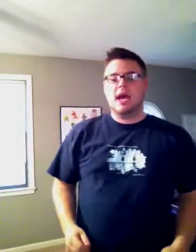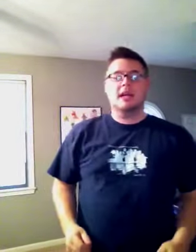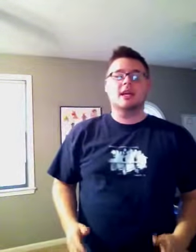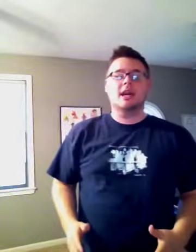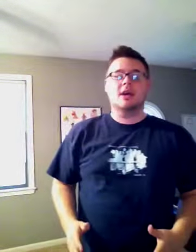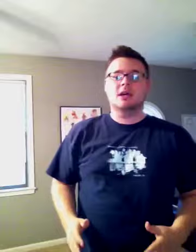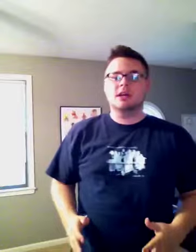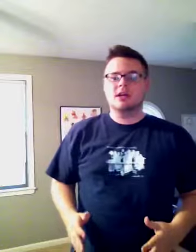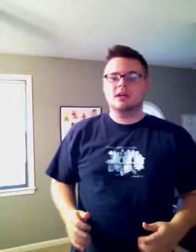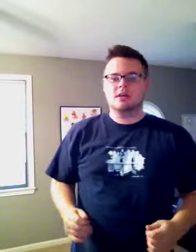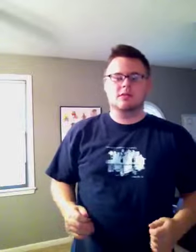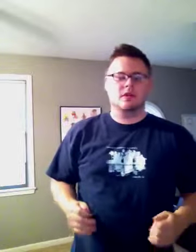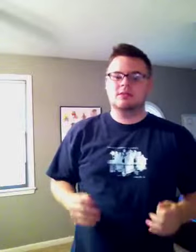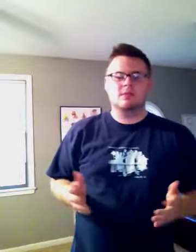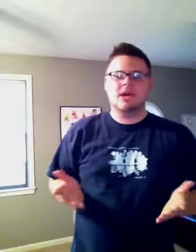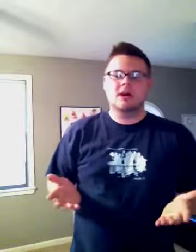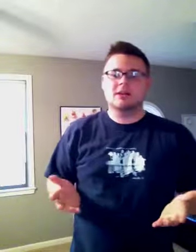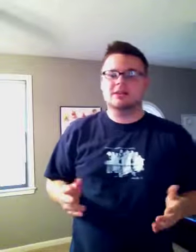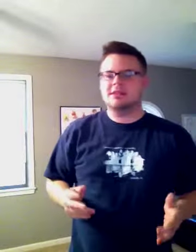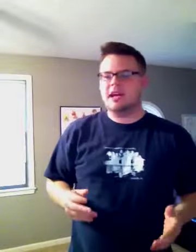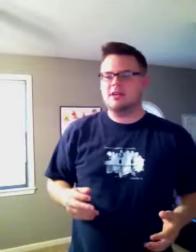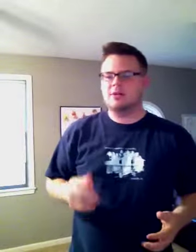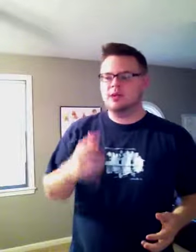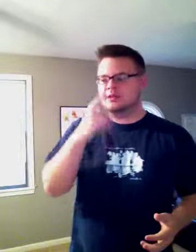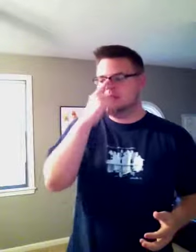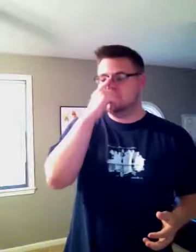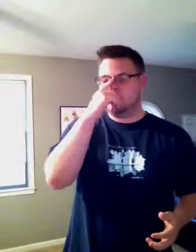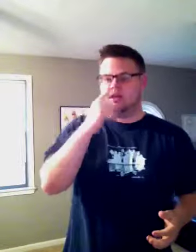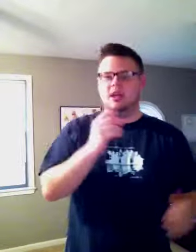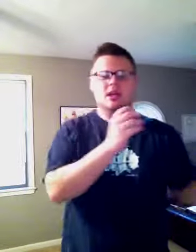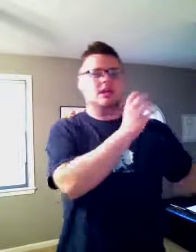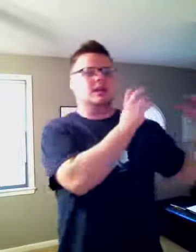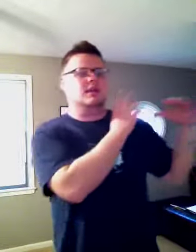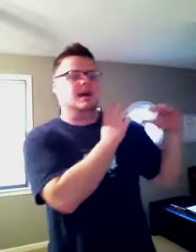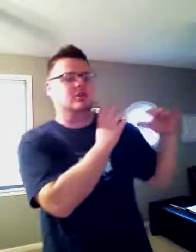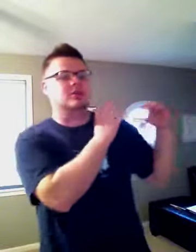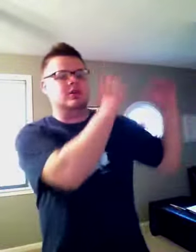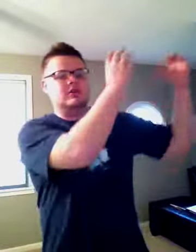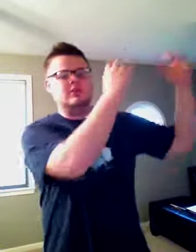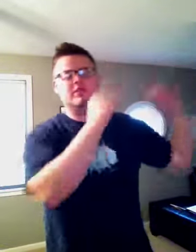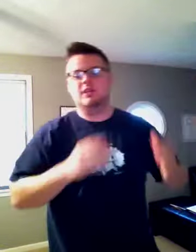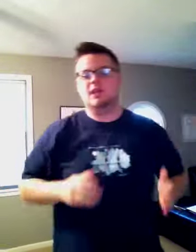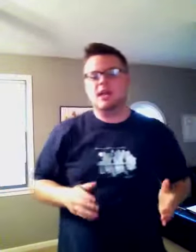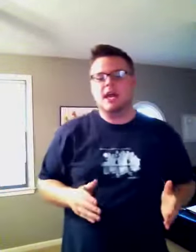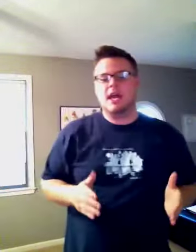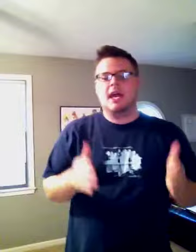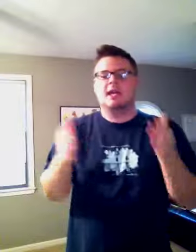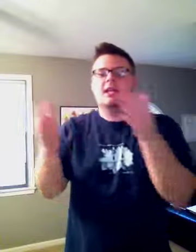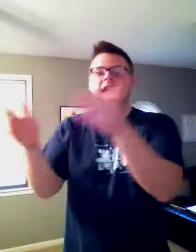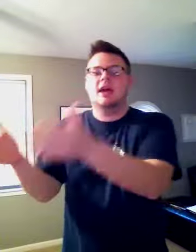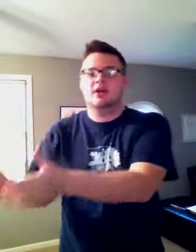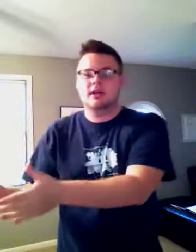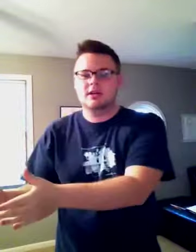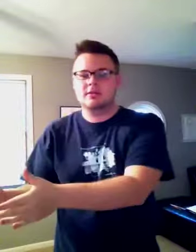and carried. And for carry is exactly what it seems like. Now your burden's lifted and carried.